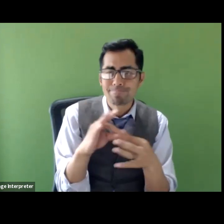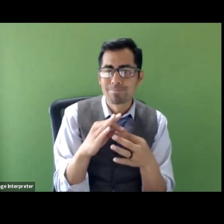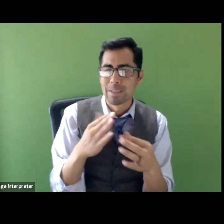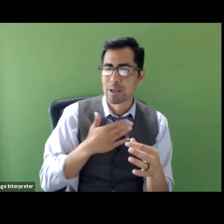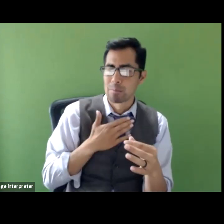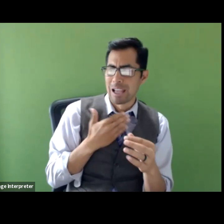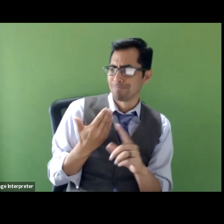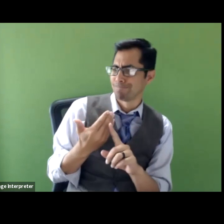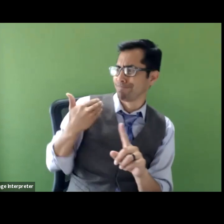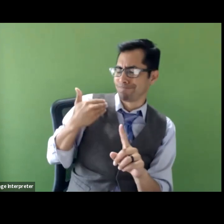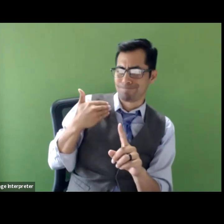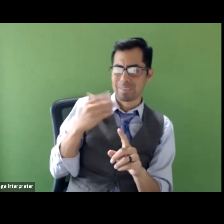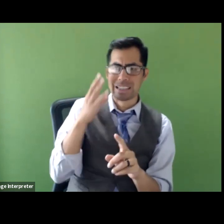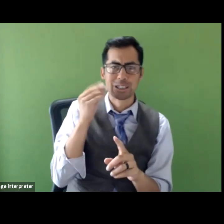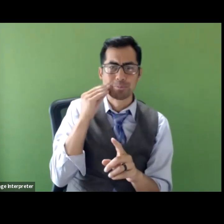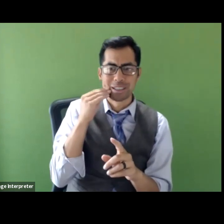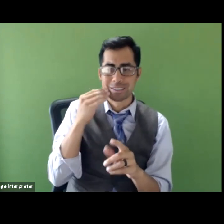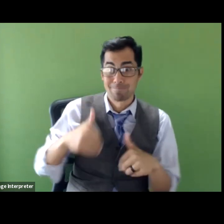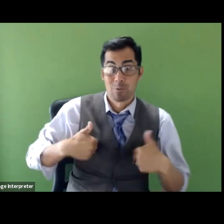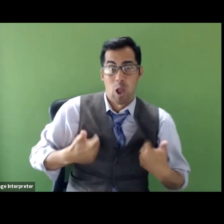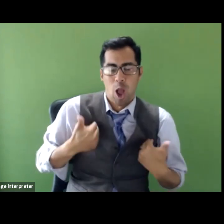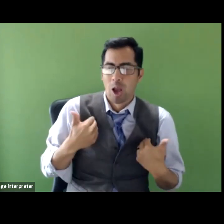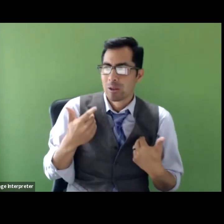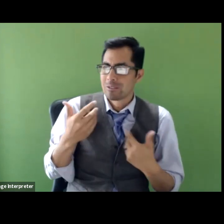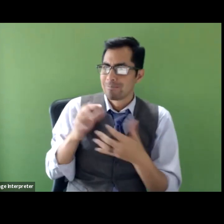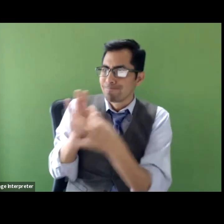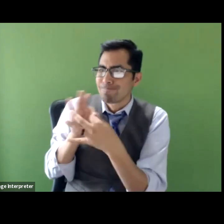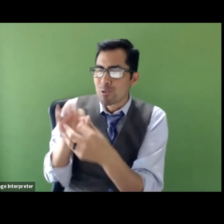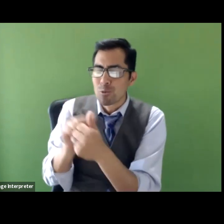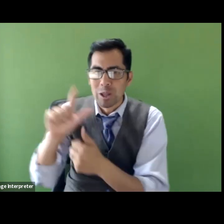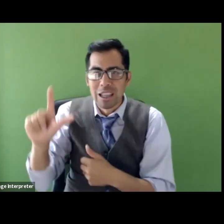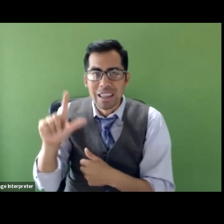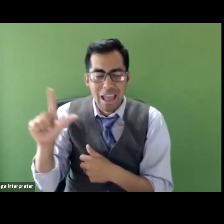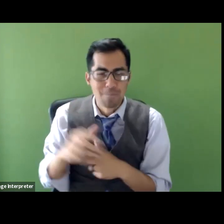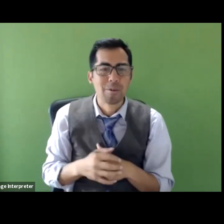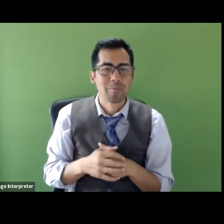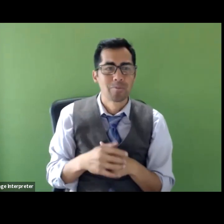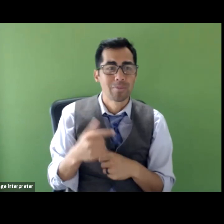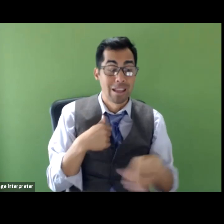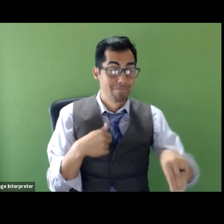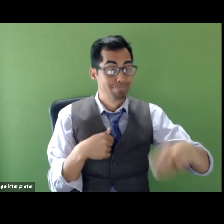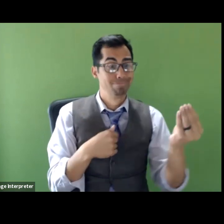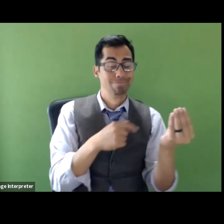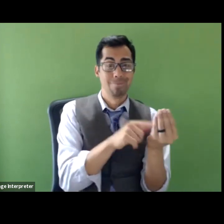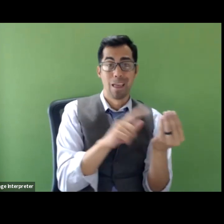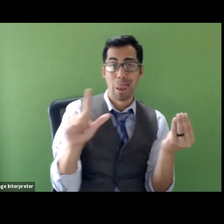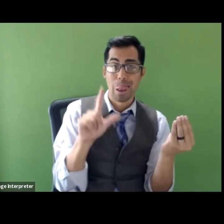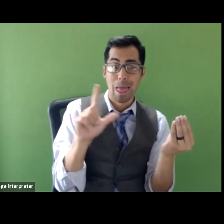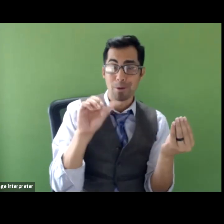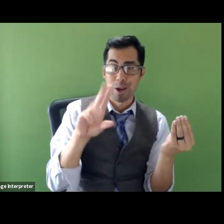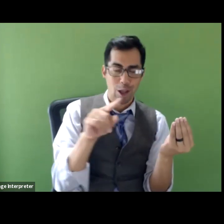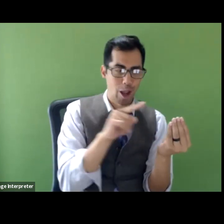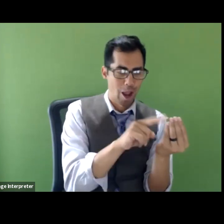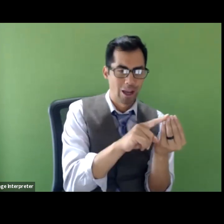early experiences with libraries. I got my first library membership card when I was about 7 years